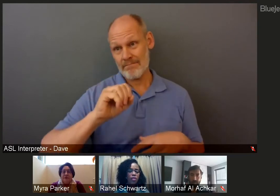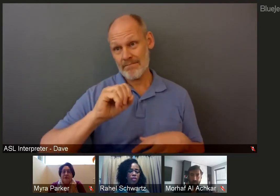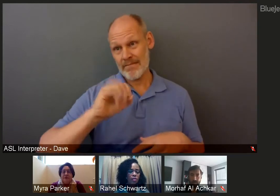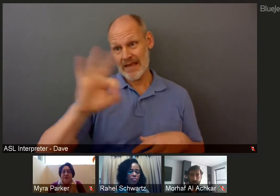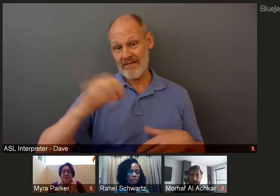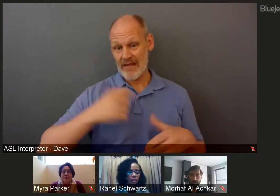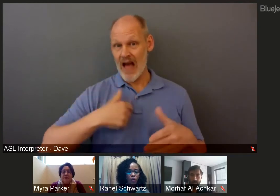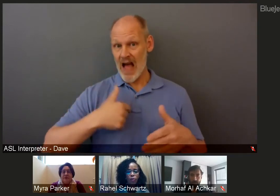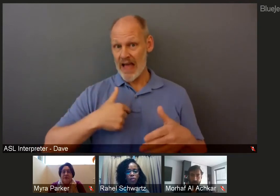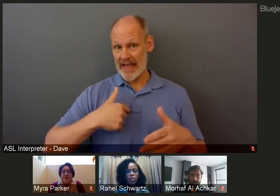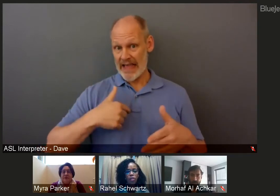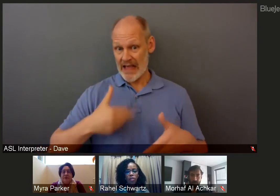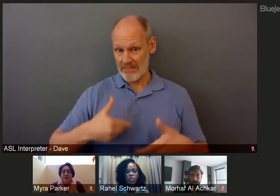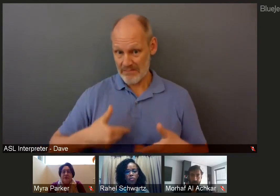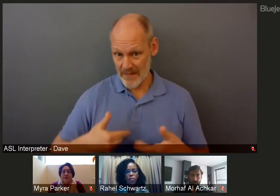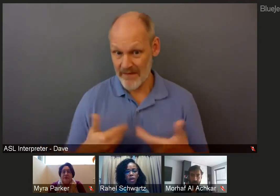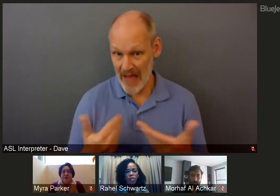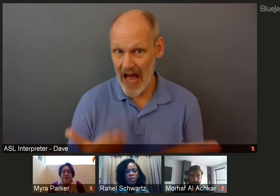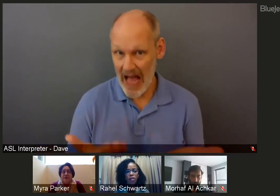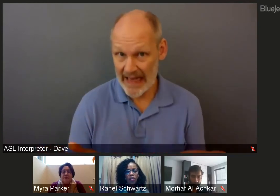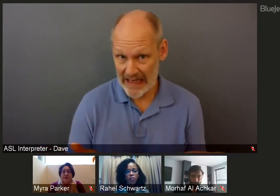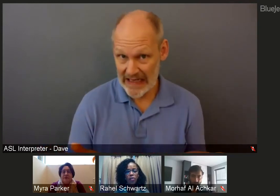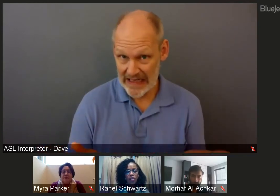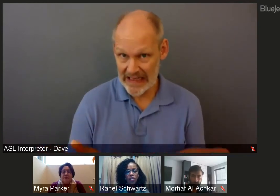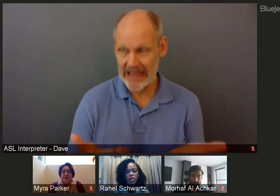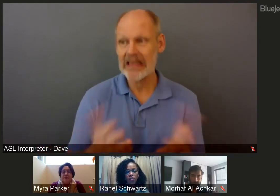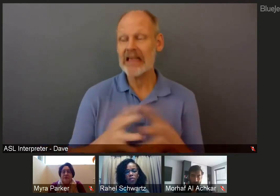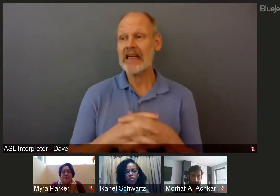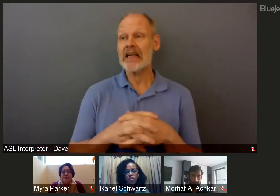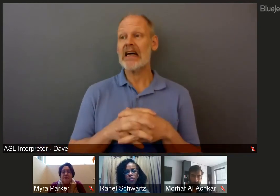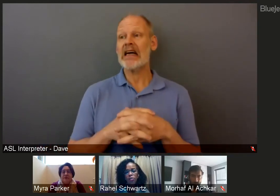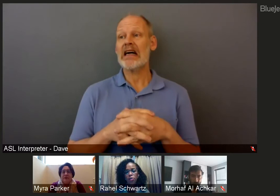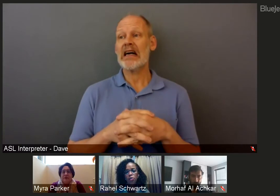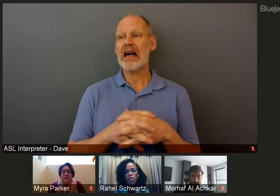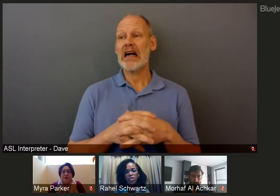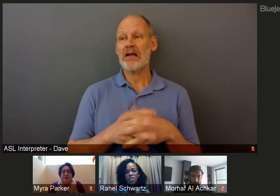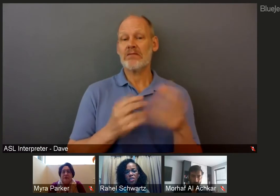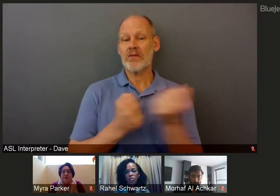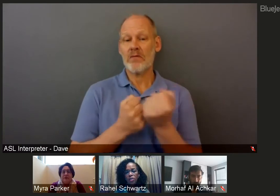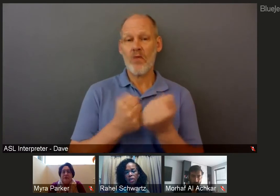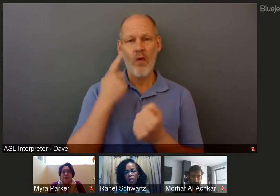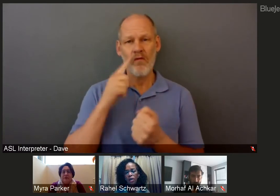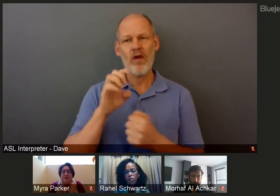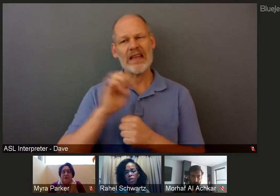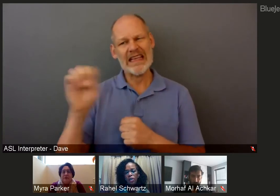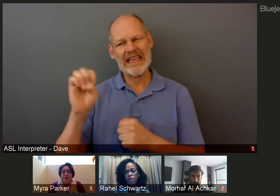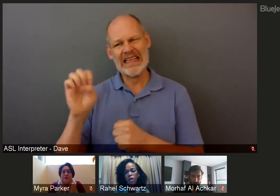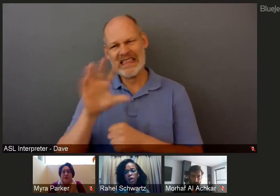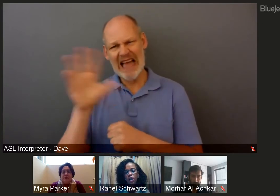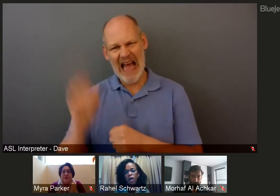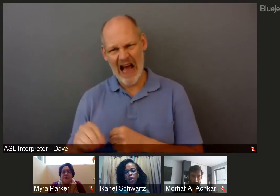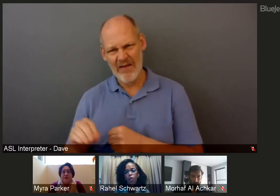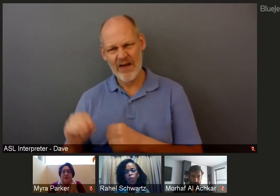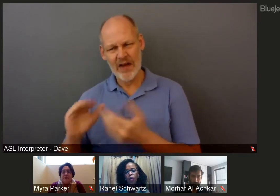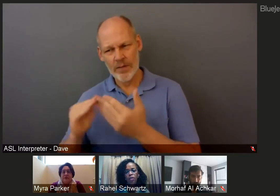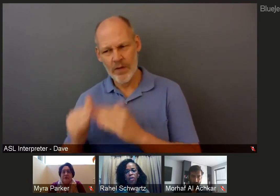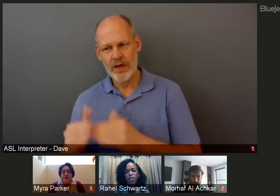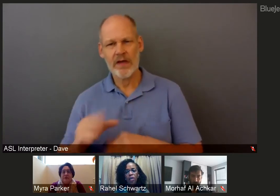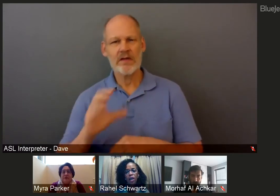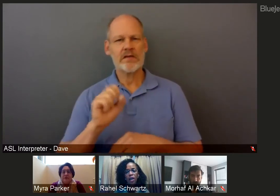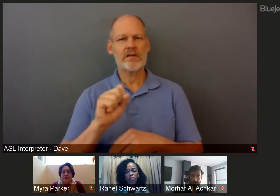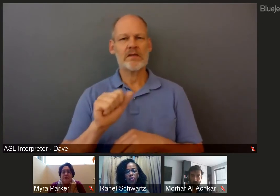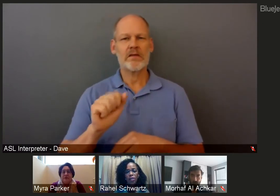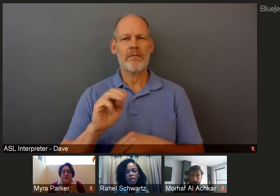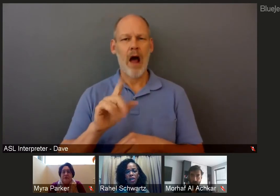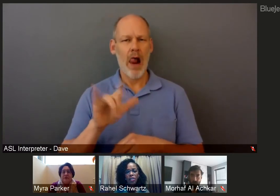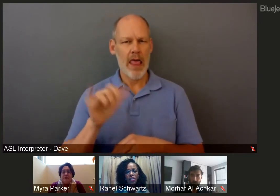for the Ethiopian and Somali and different East African communities in South King County, one thing that